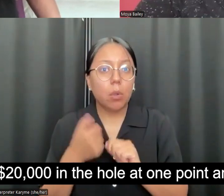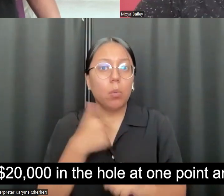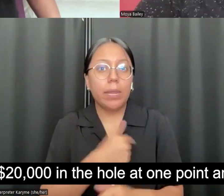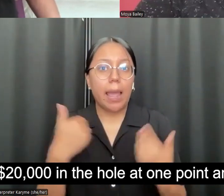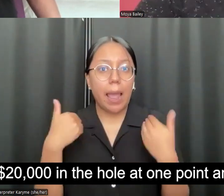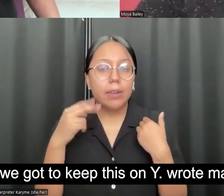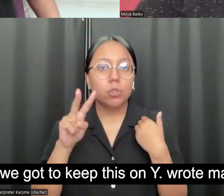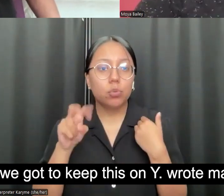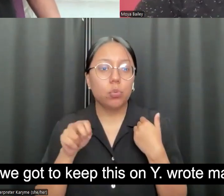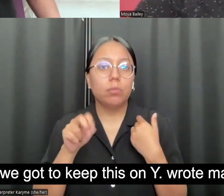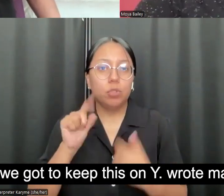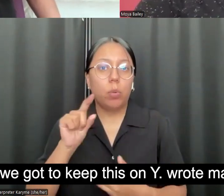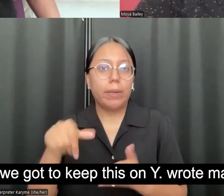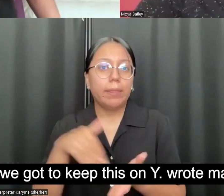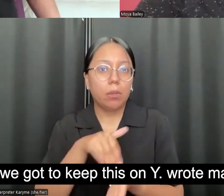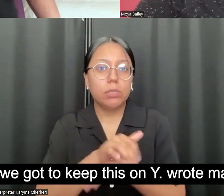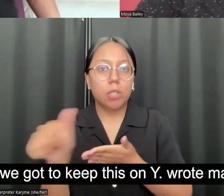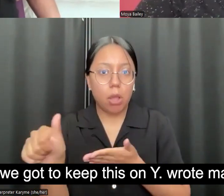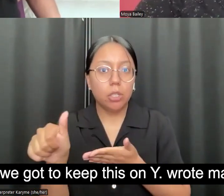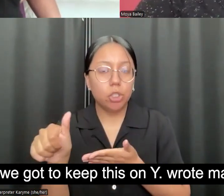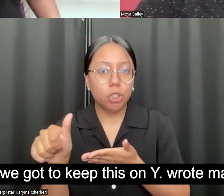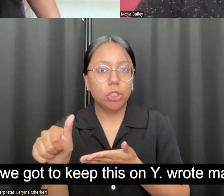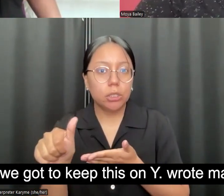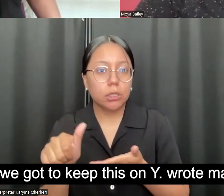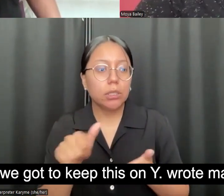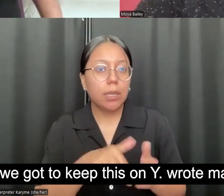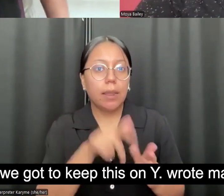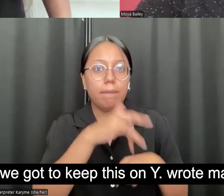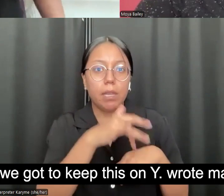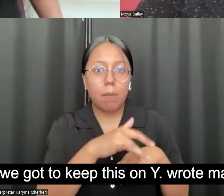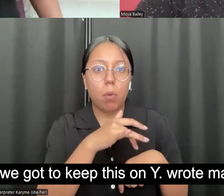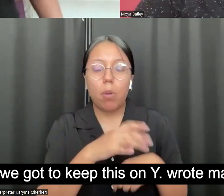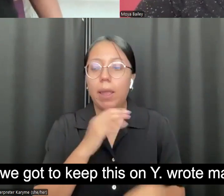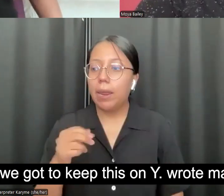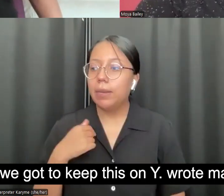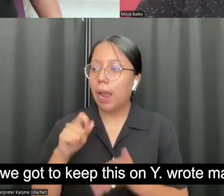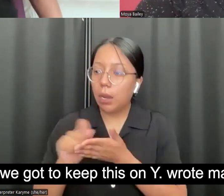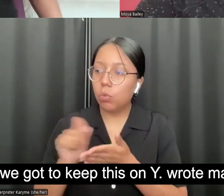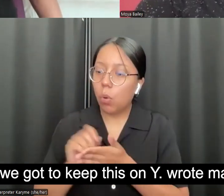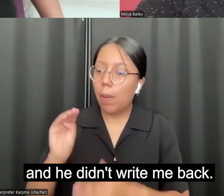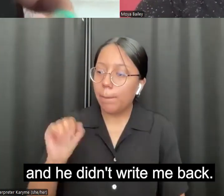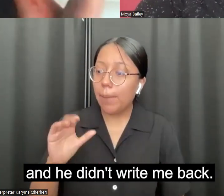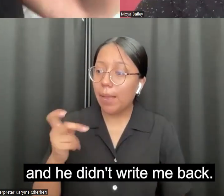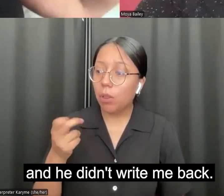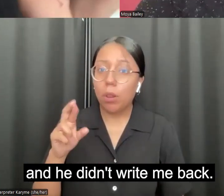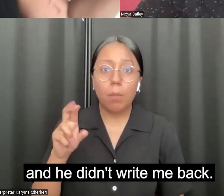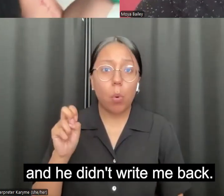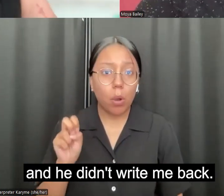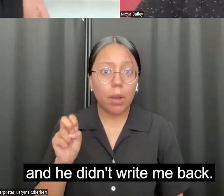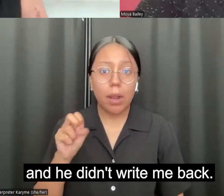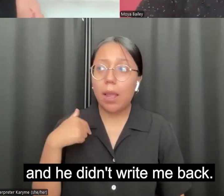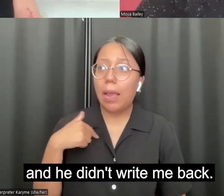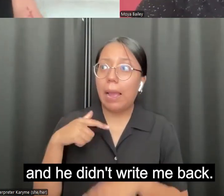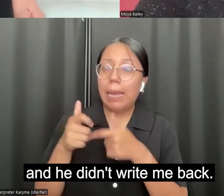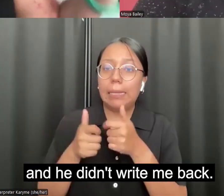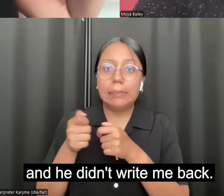keep we got to keep these eSIMs on. And I wrote Macklemore, like this is the thing, I wrote Macklemore and he didn't write me back, but I was like, okay, I